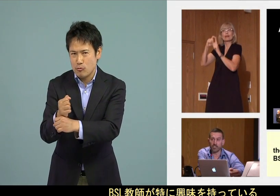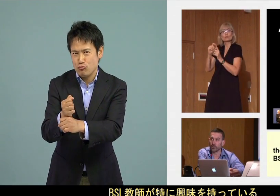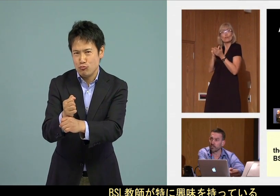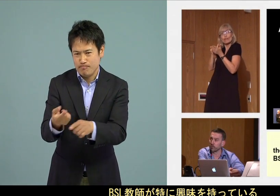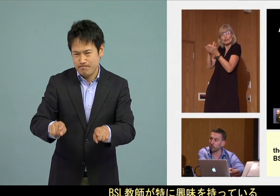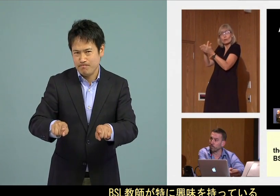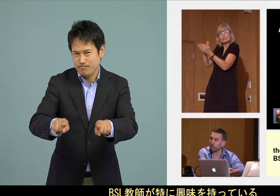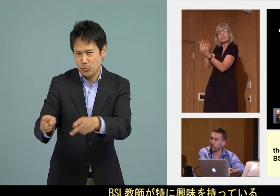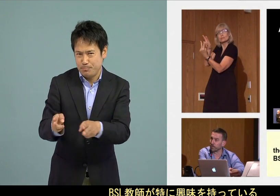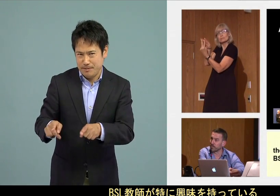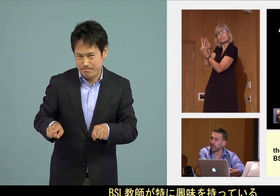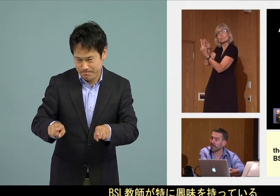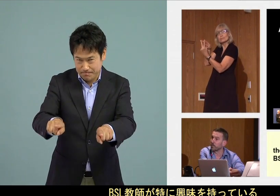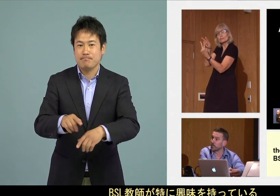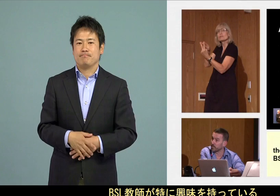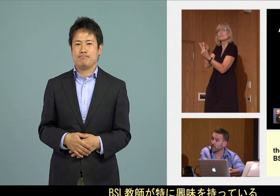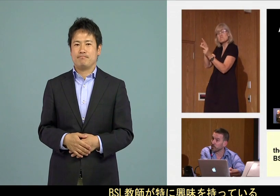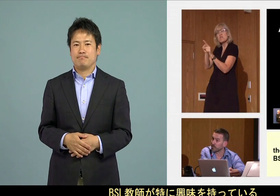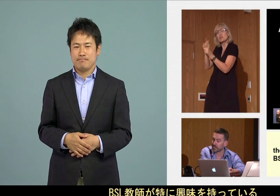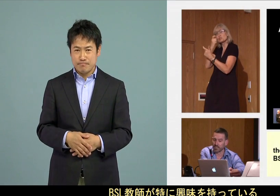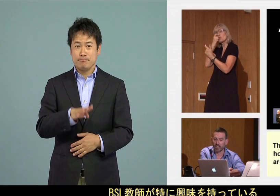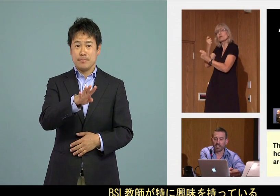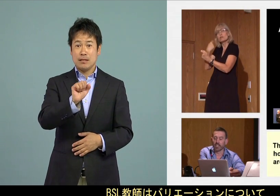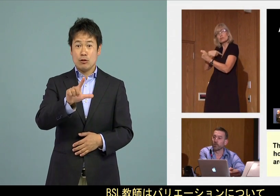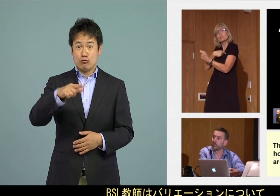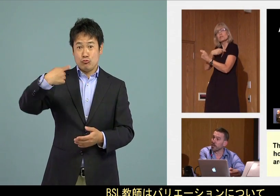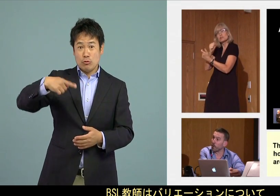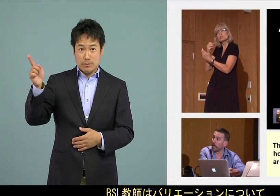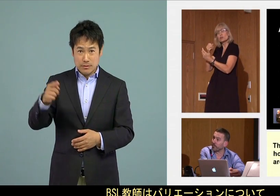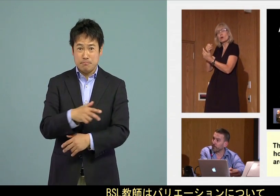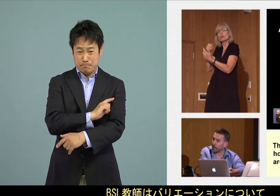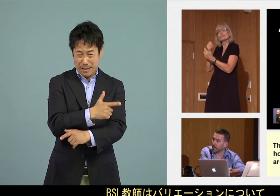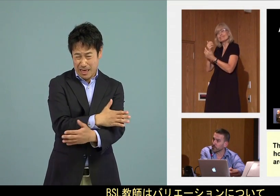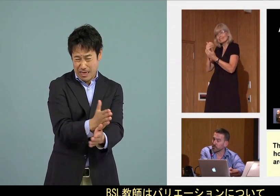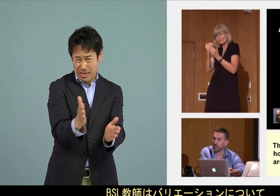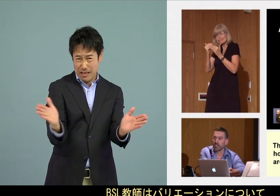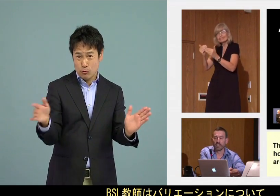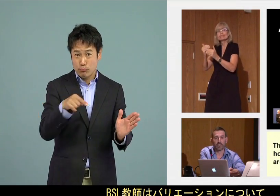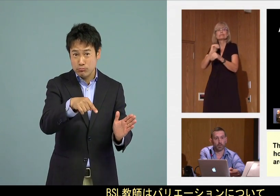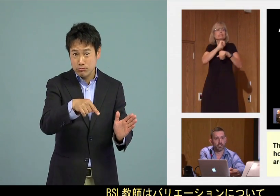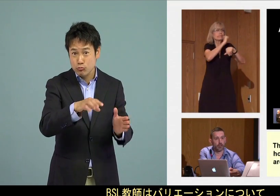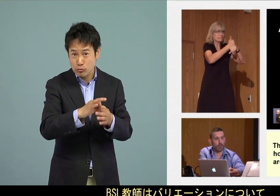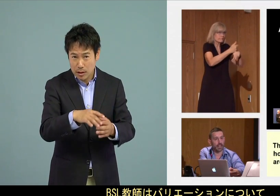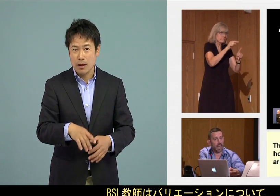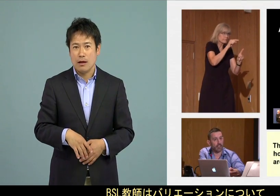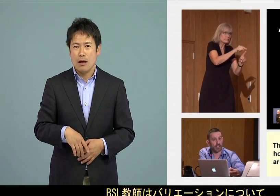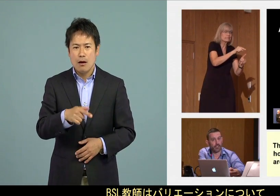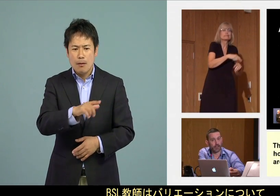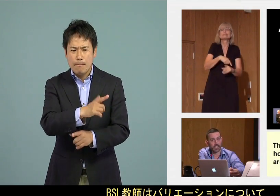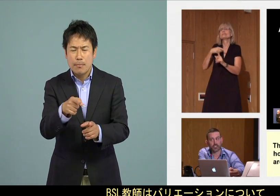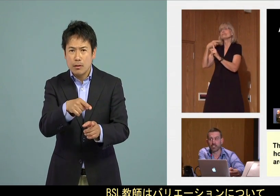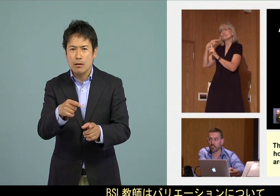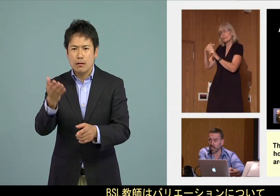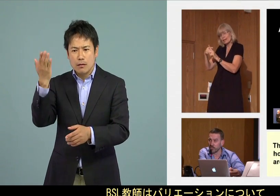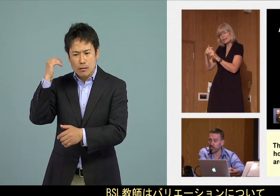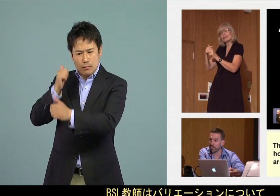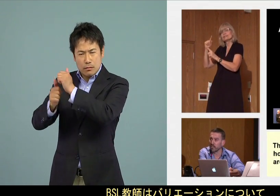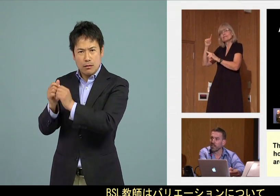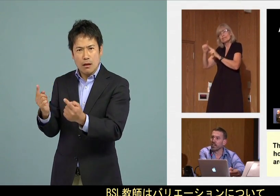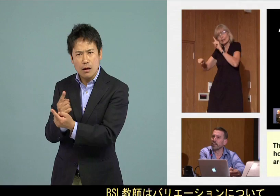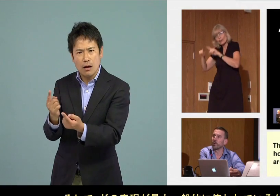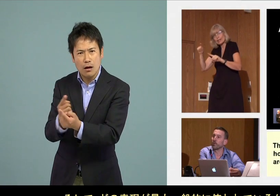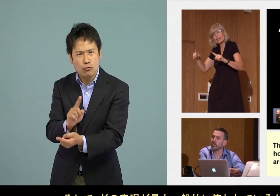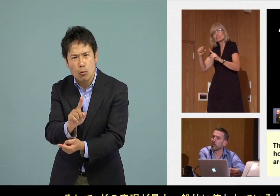particular interest to British Sign Language teachers. They want to know about the variation, they want to know about how that variation is